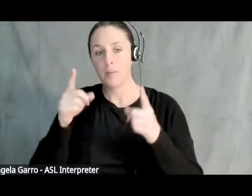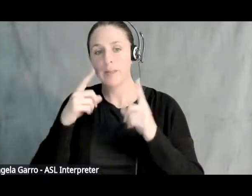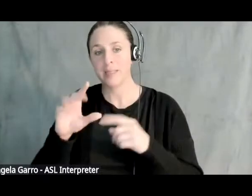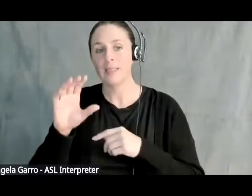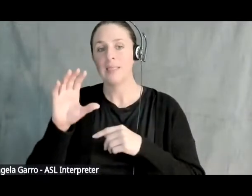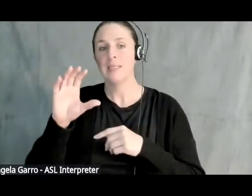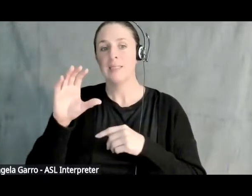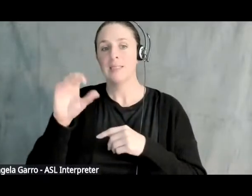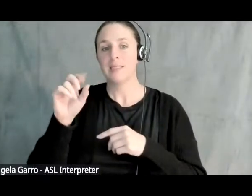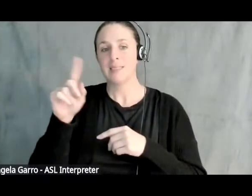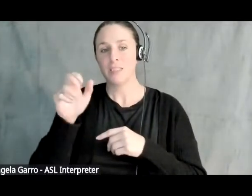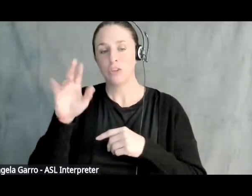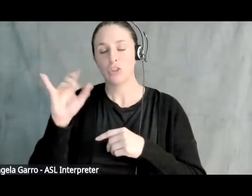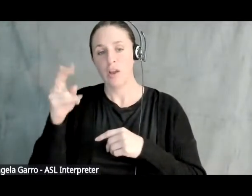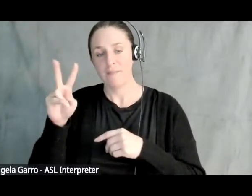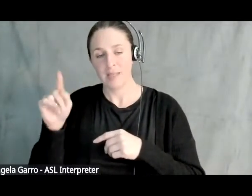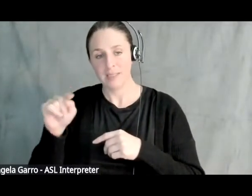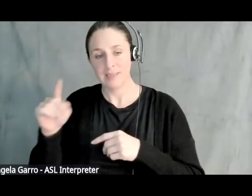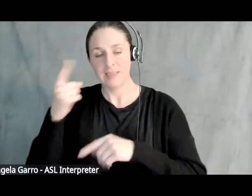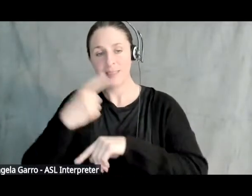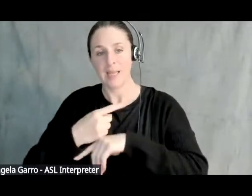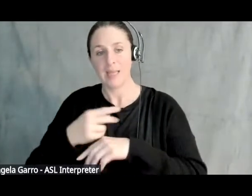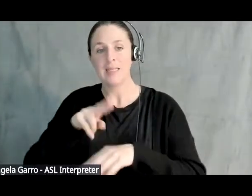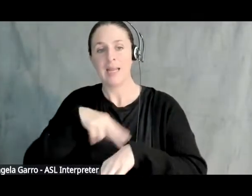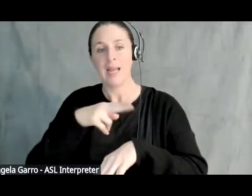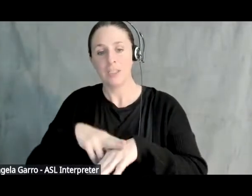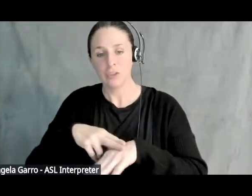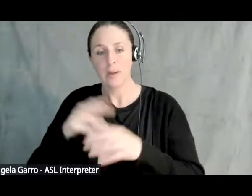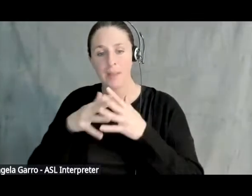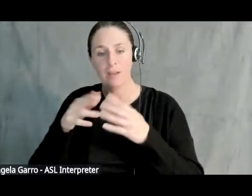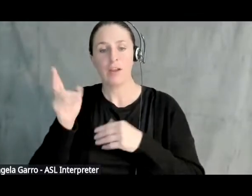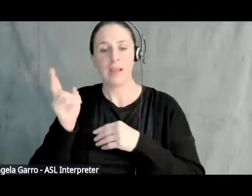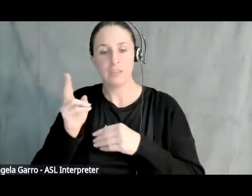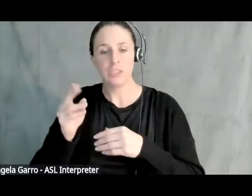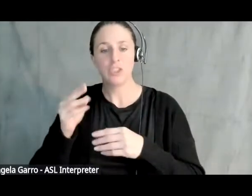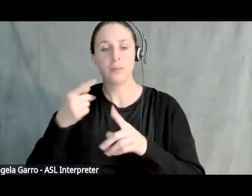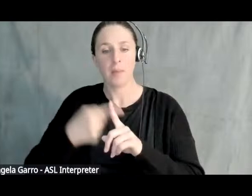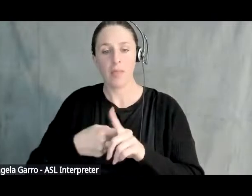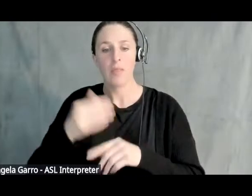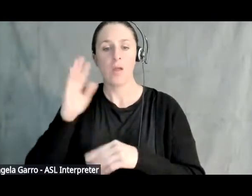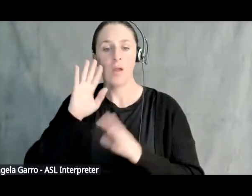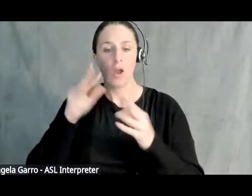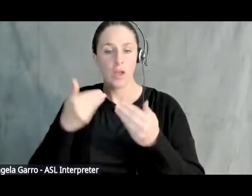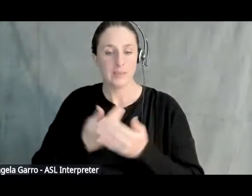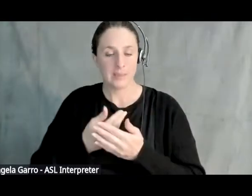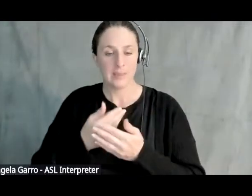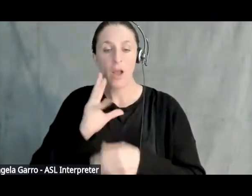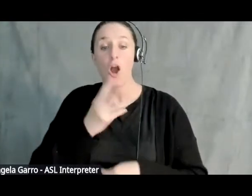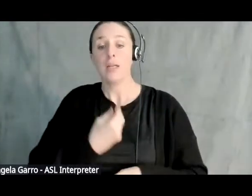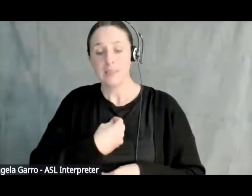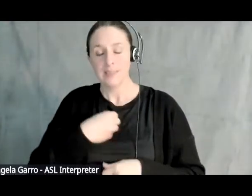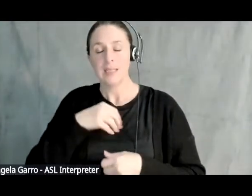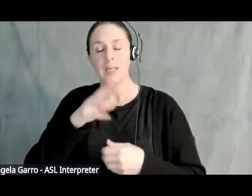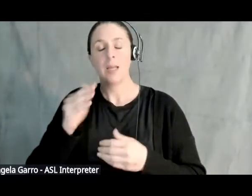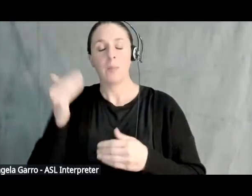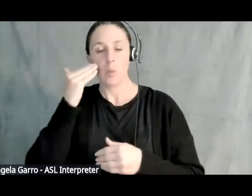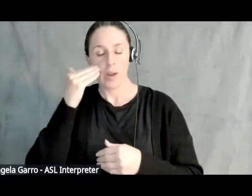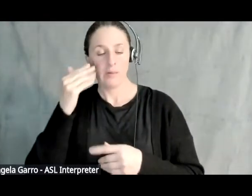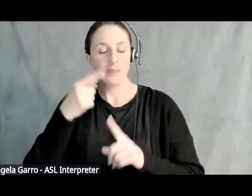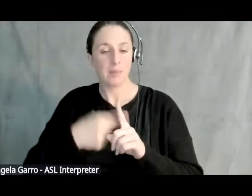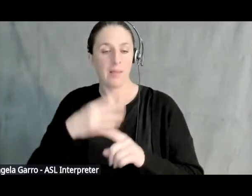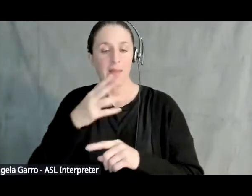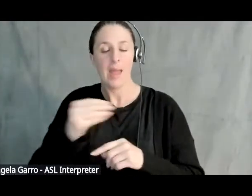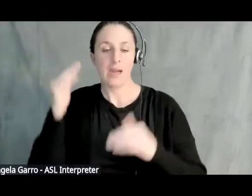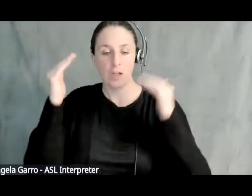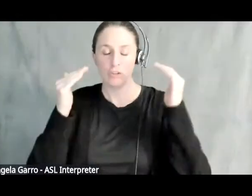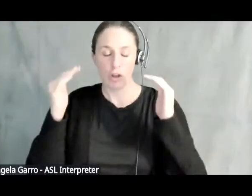Day, National Arab American Heritage Month, Autism Awareness Month, and Adult Education Week. And yeah, these 4